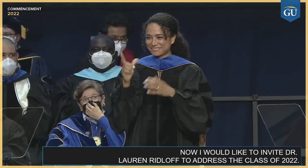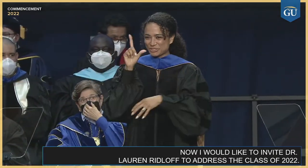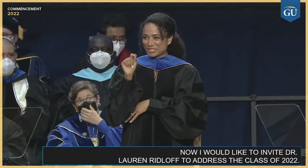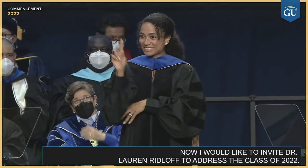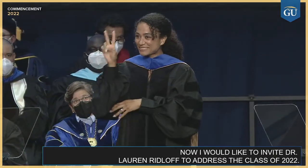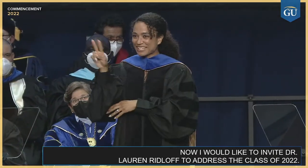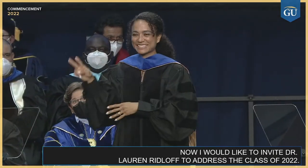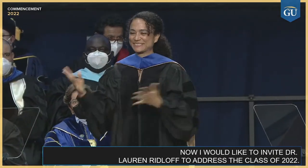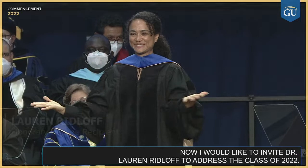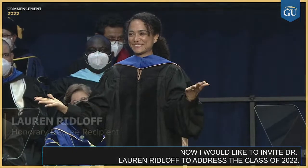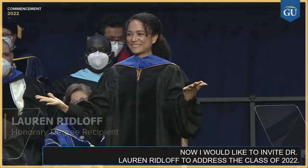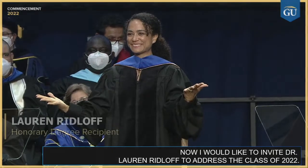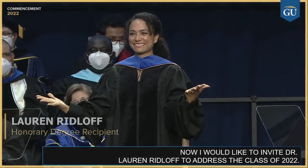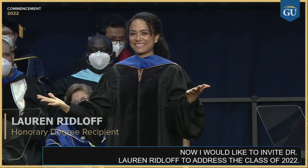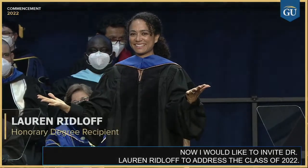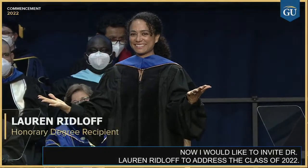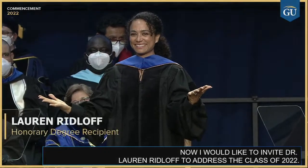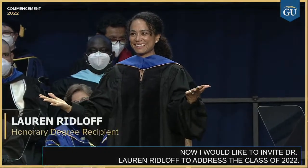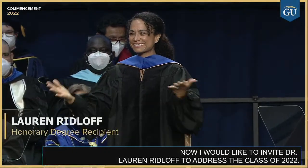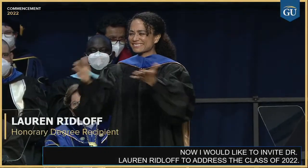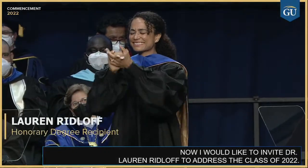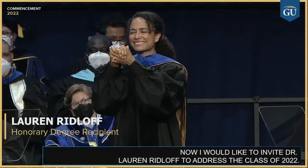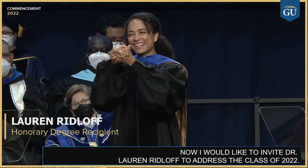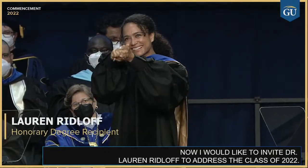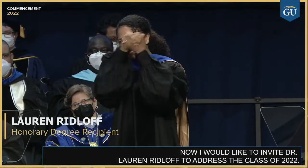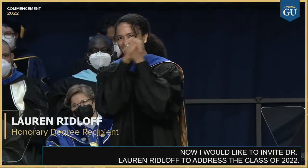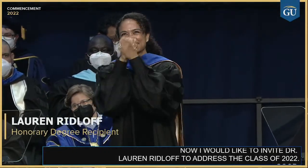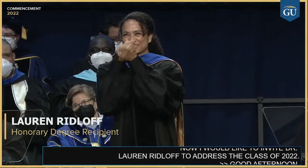Good afternoon, class of 2022.